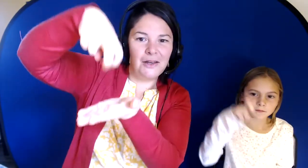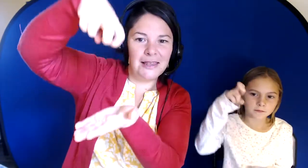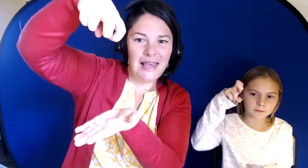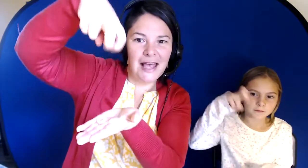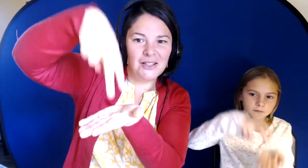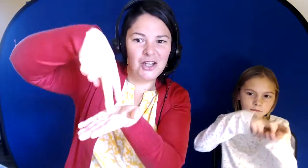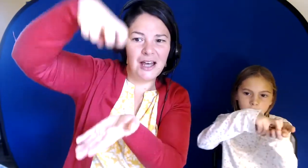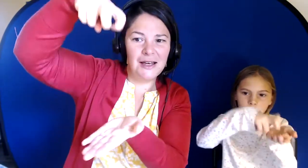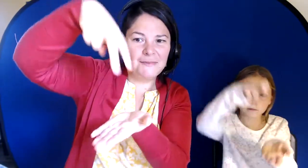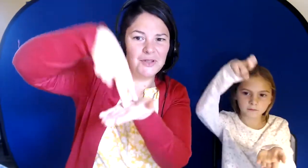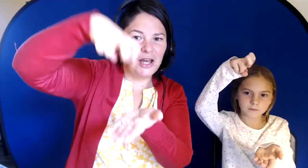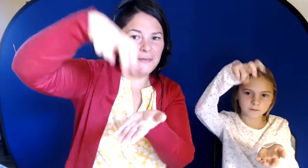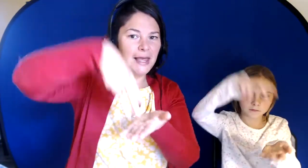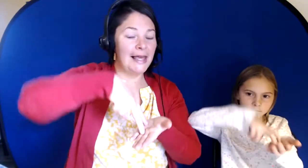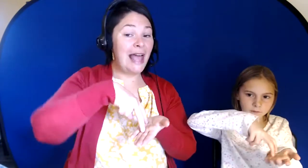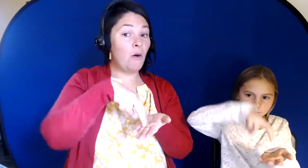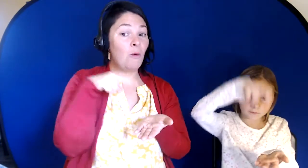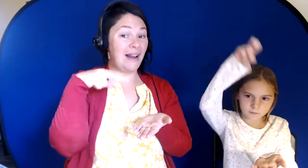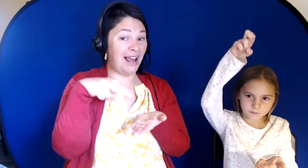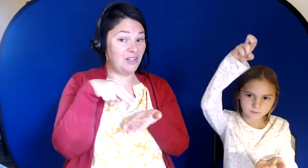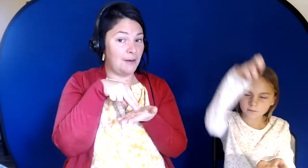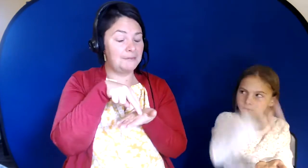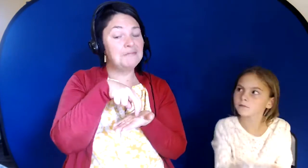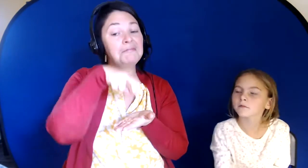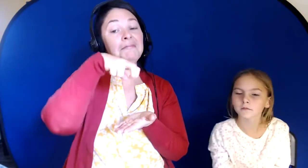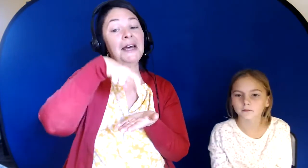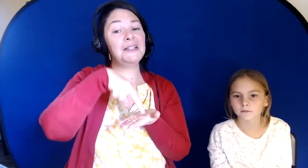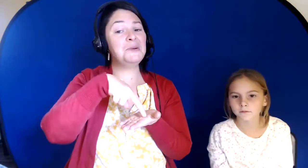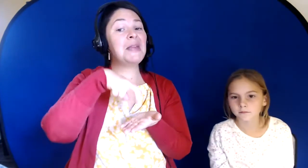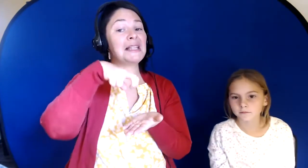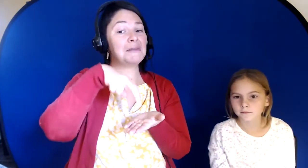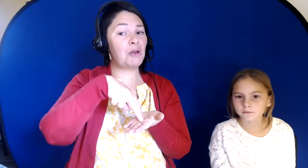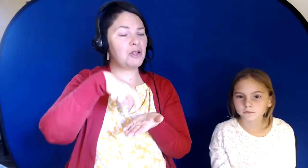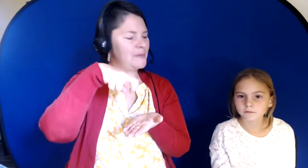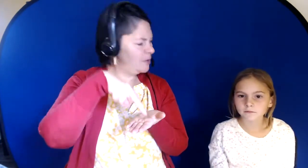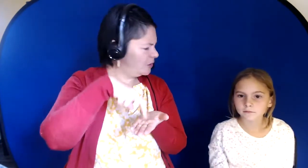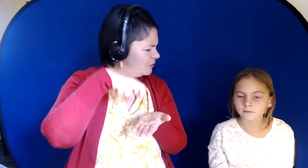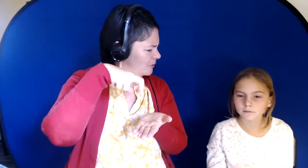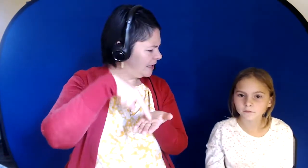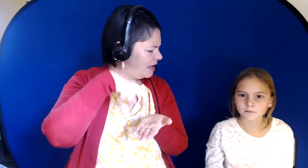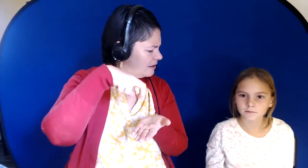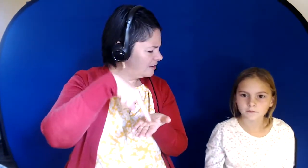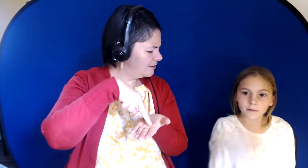that. Jump, jump. Now, when I jump, I do nice small jumps. What do you do, Mila?